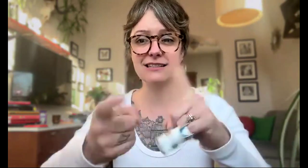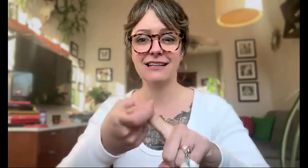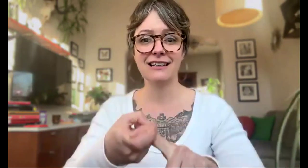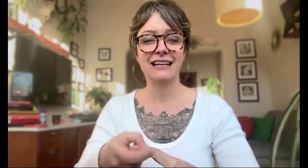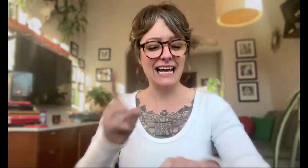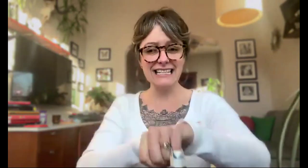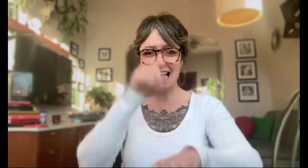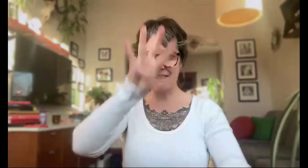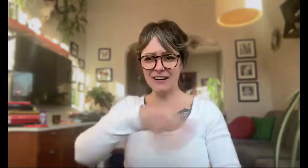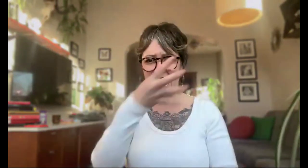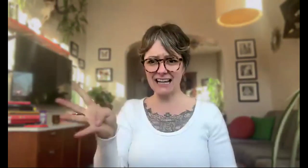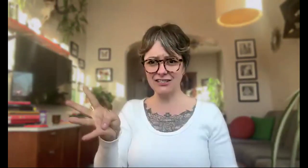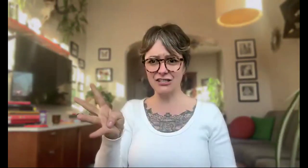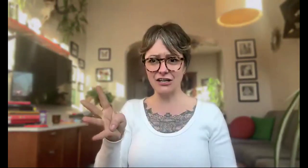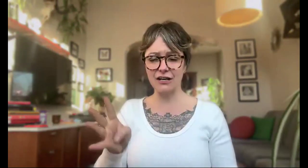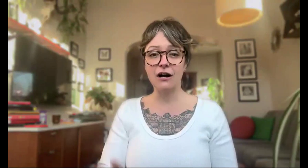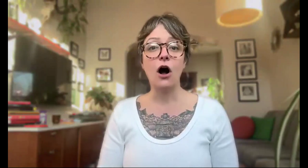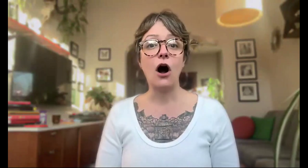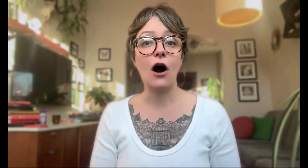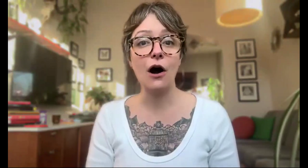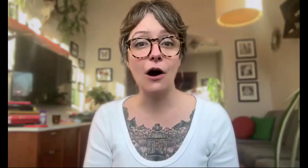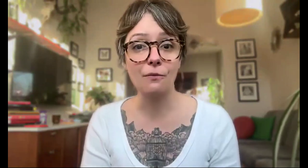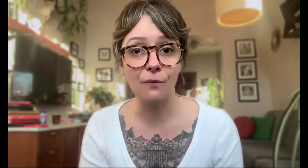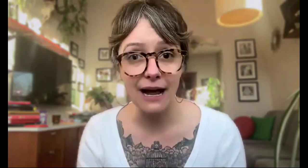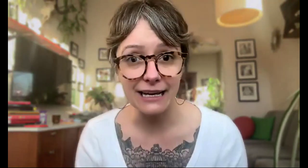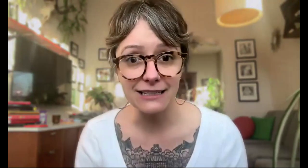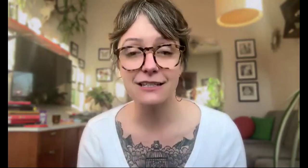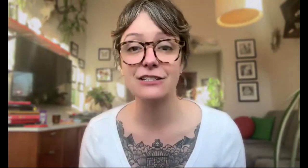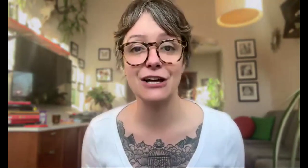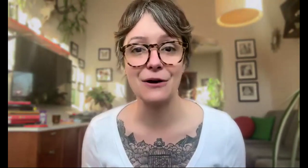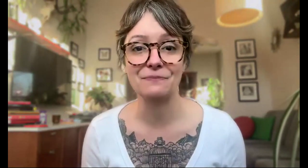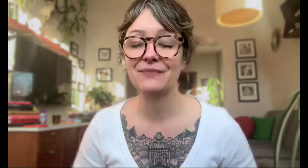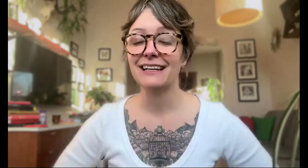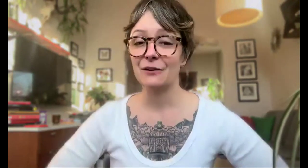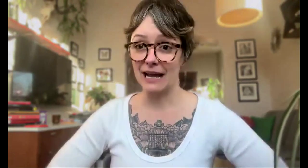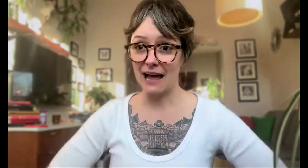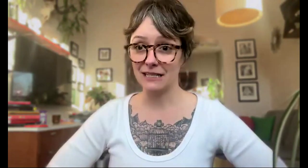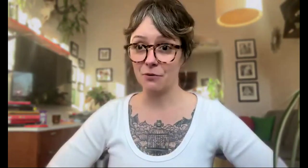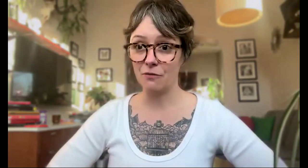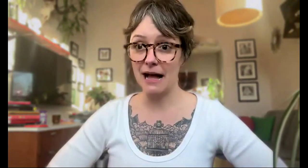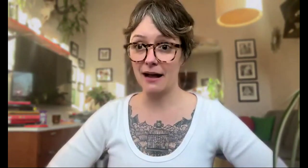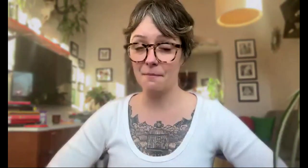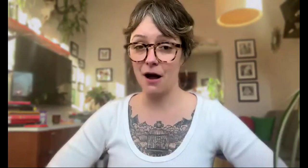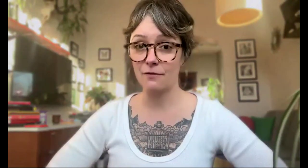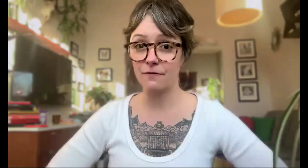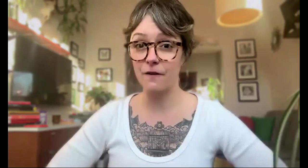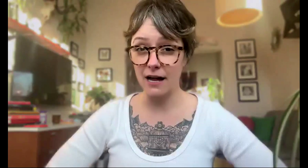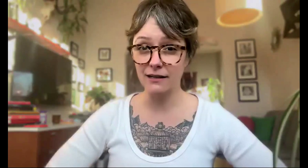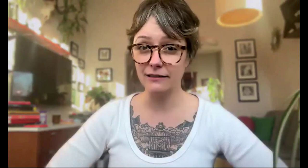Friends. It's time for calendar. All right. So, we have to pull back up our fun